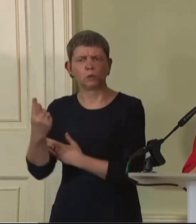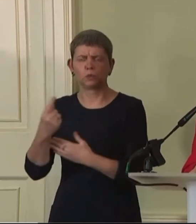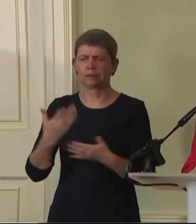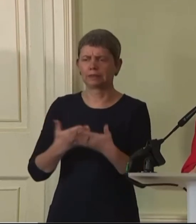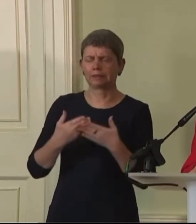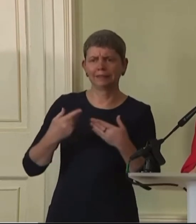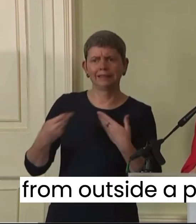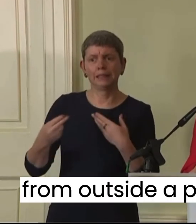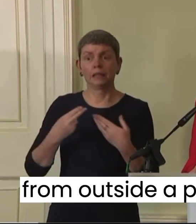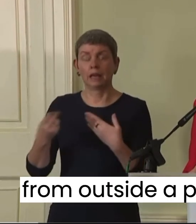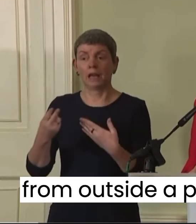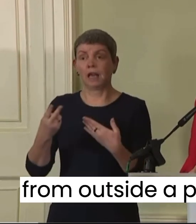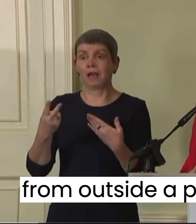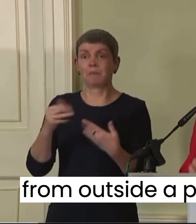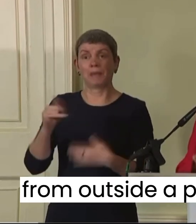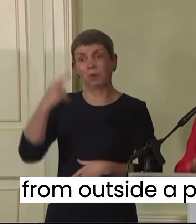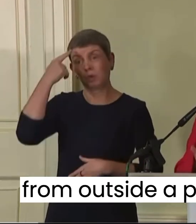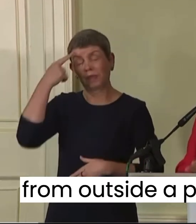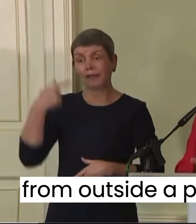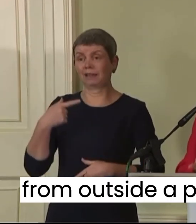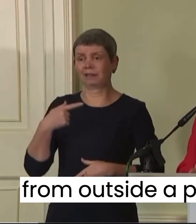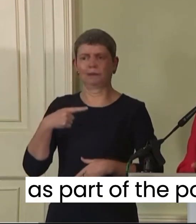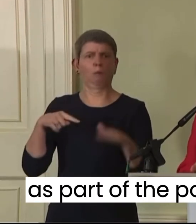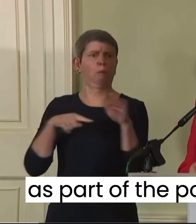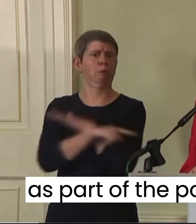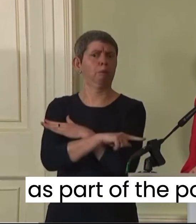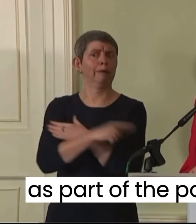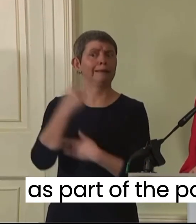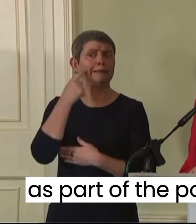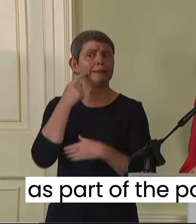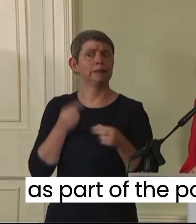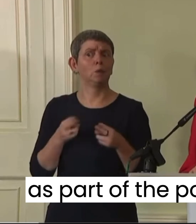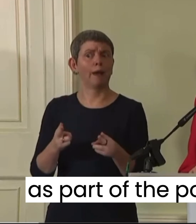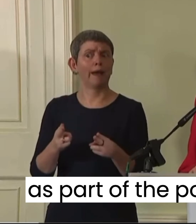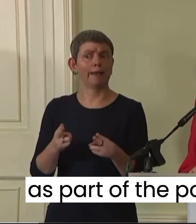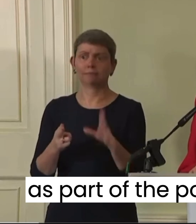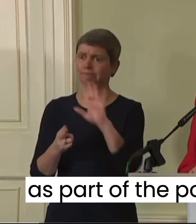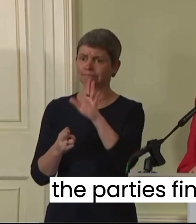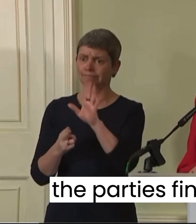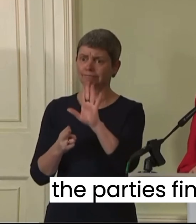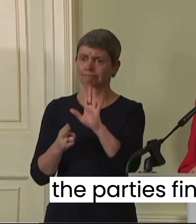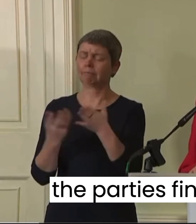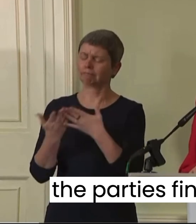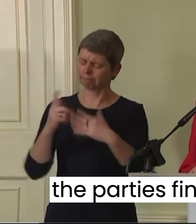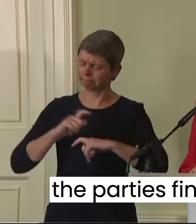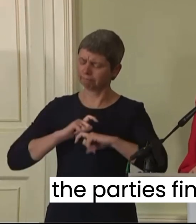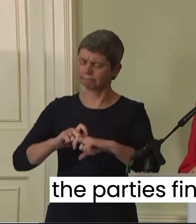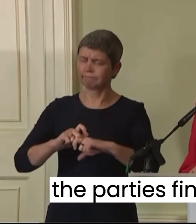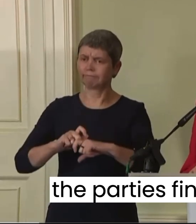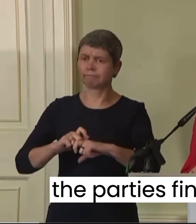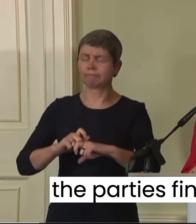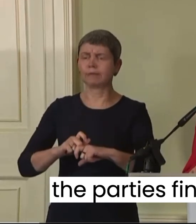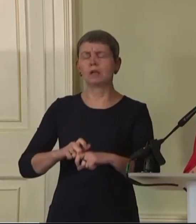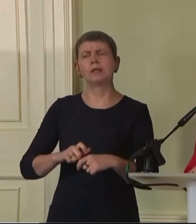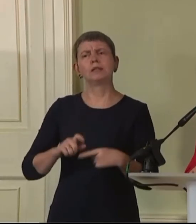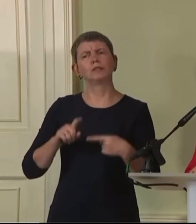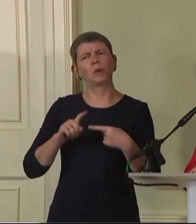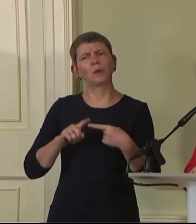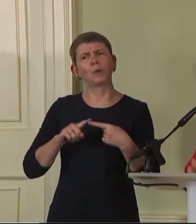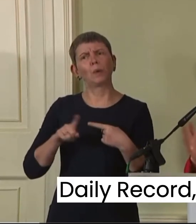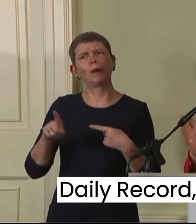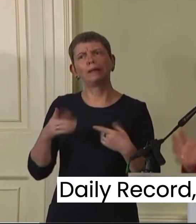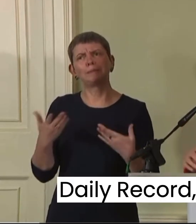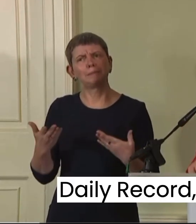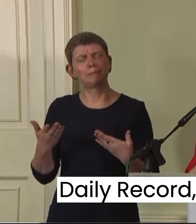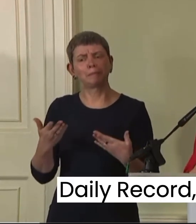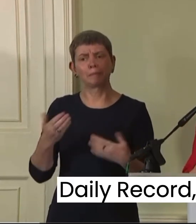was seized by police from outside a property in Dunfermline as part of the police investigation into the party's finances. According